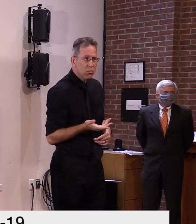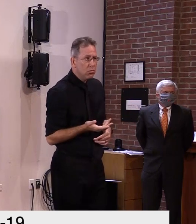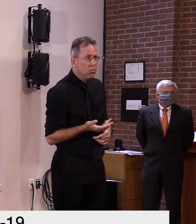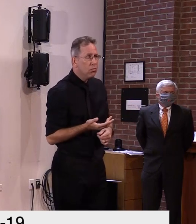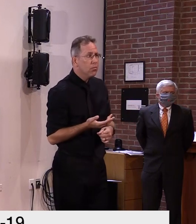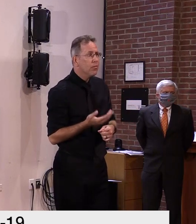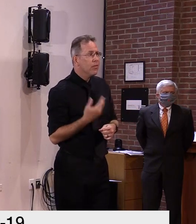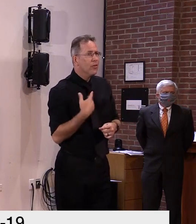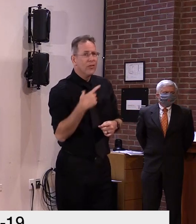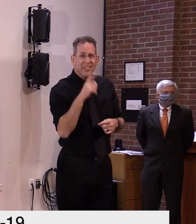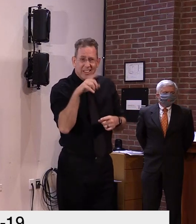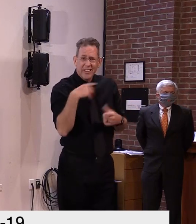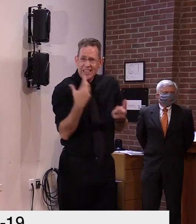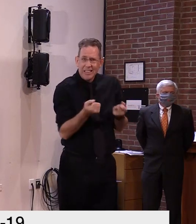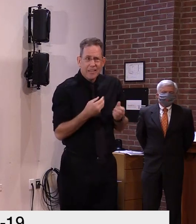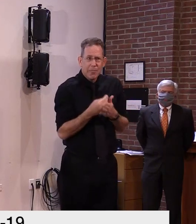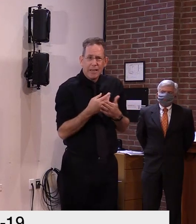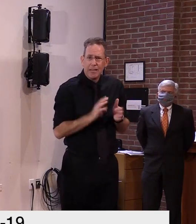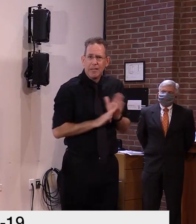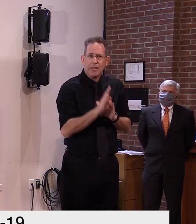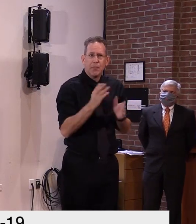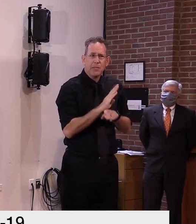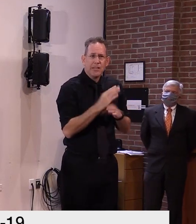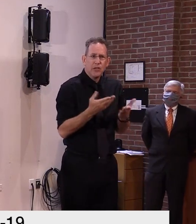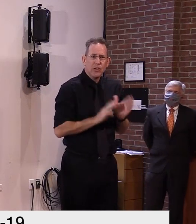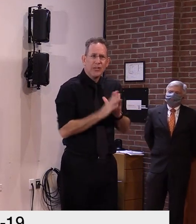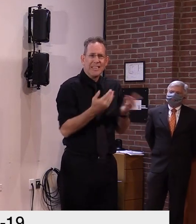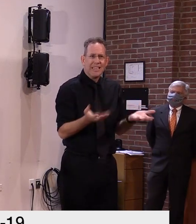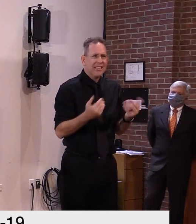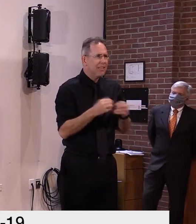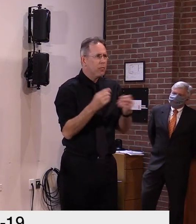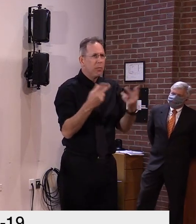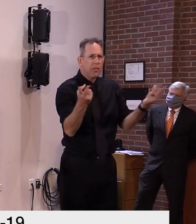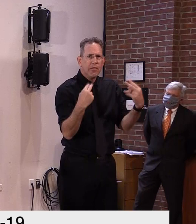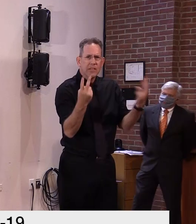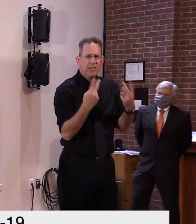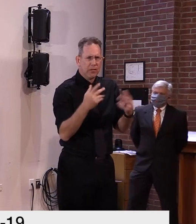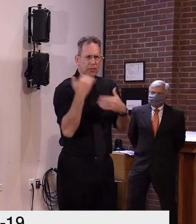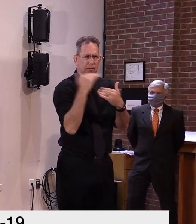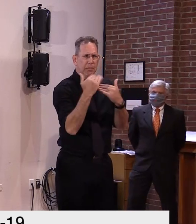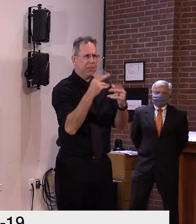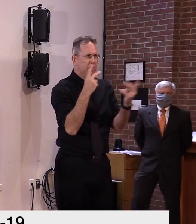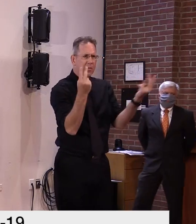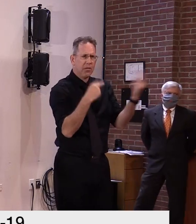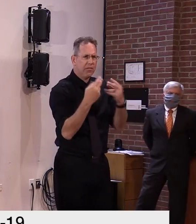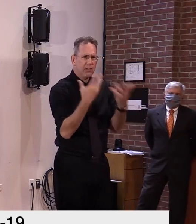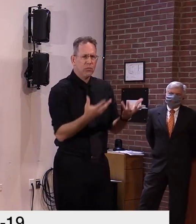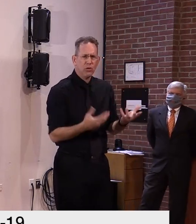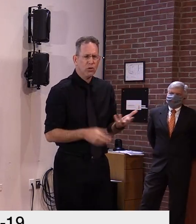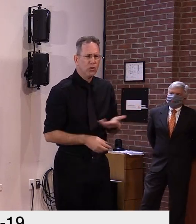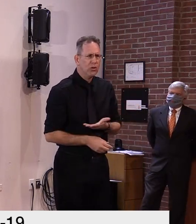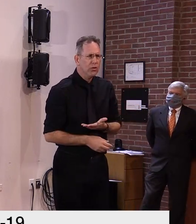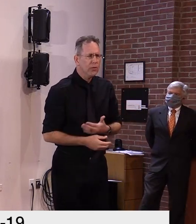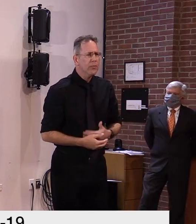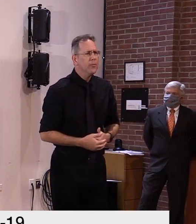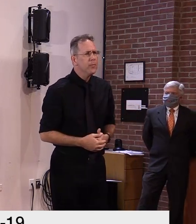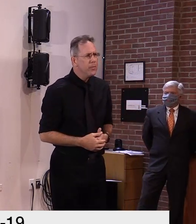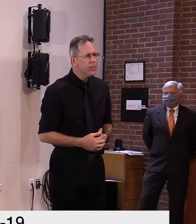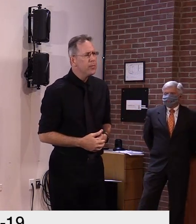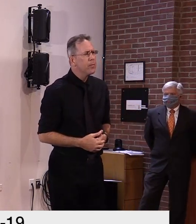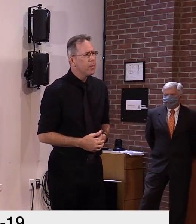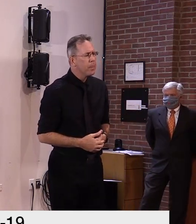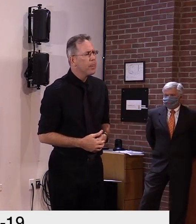people need the product. Yeah, there's no doubt that the pandemic itself has affected our tourism sector, hospitality in